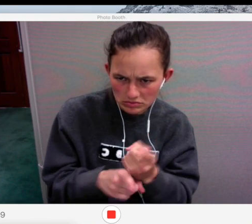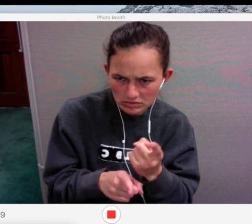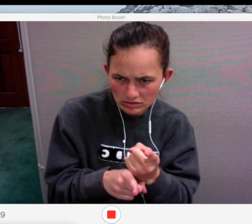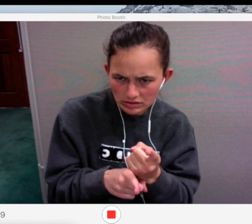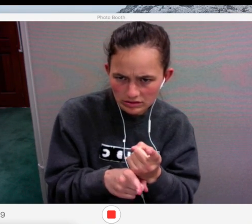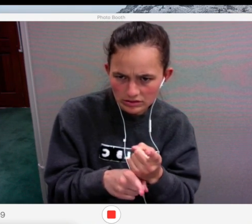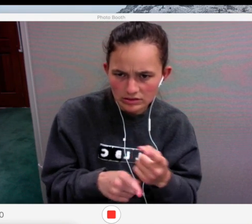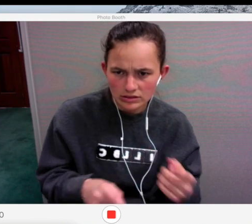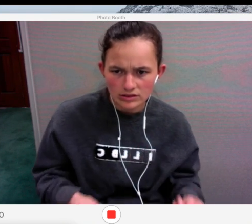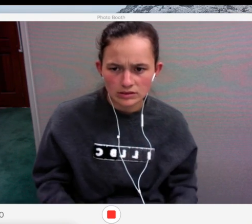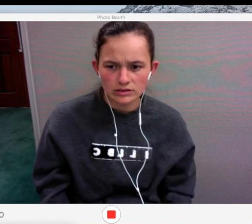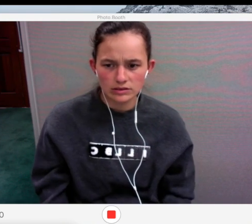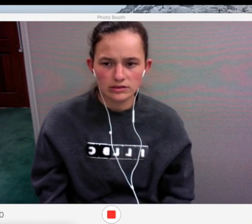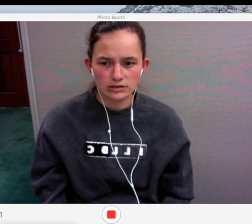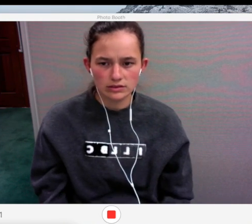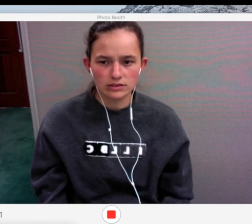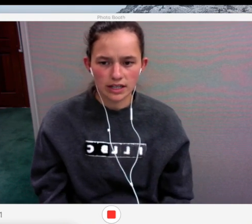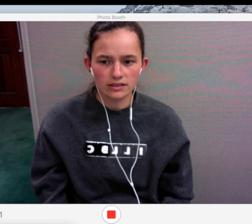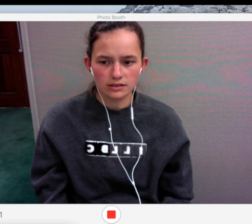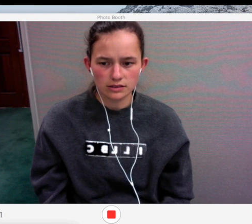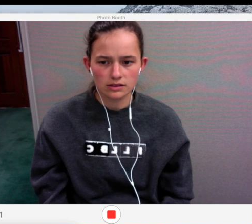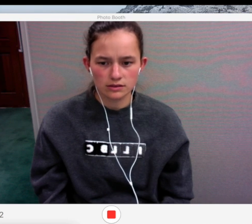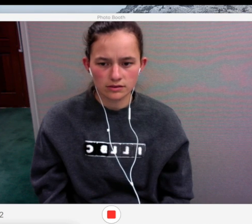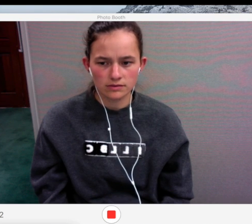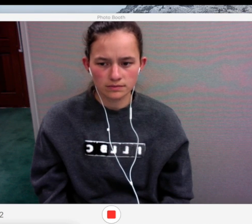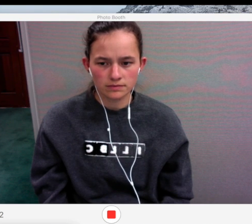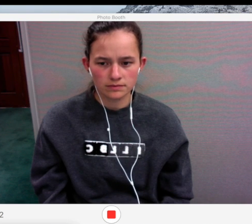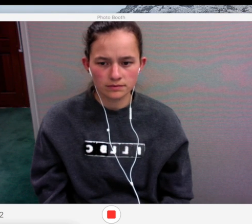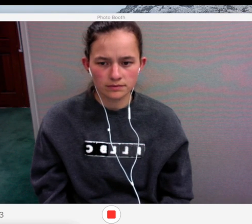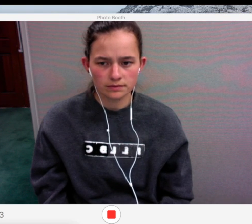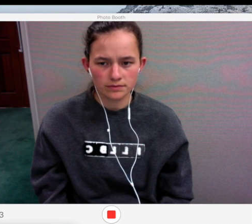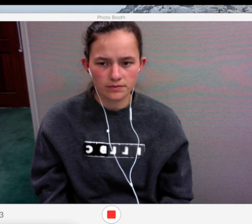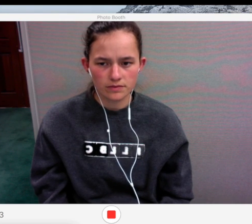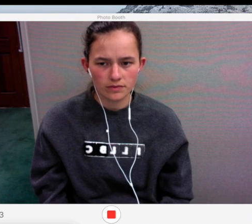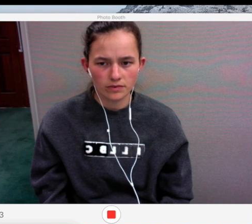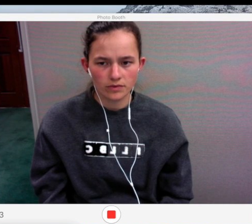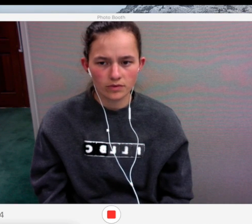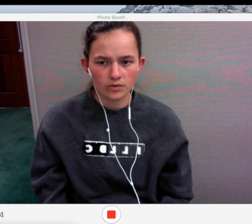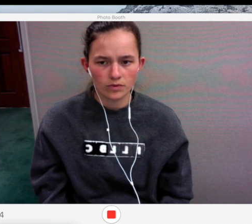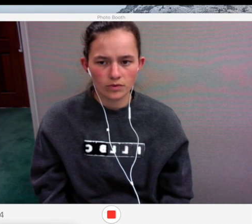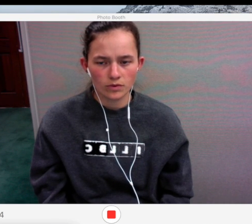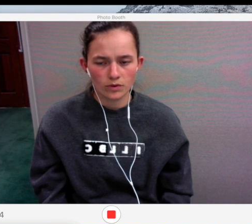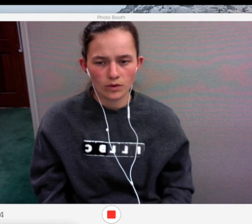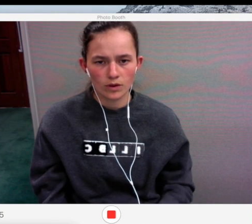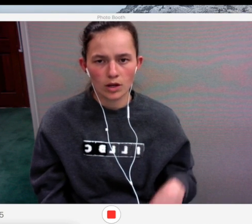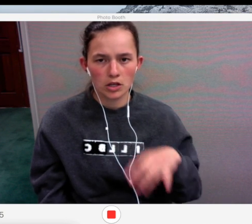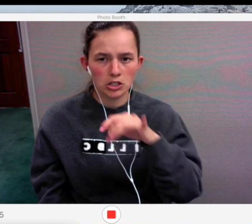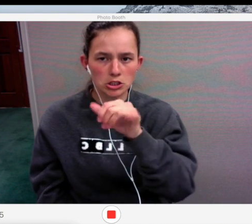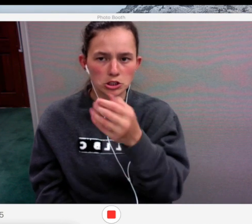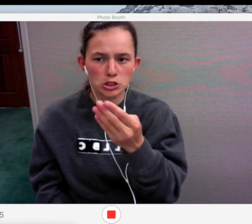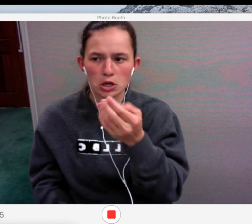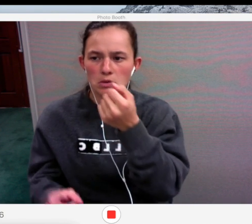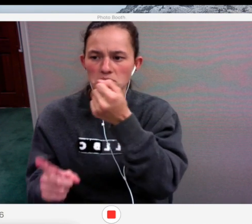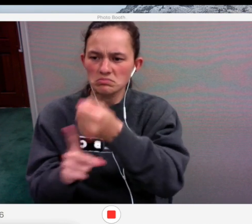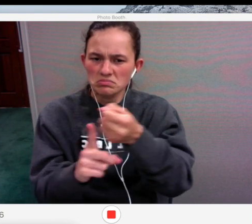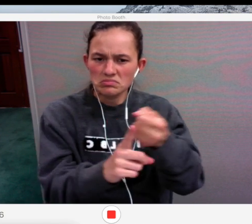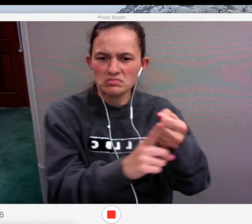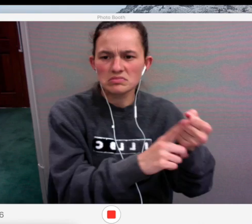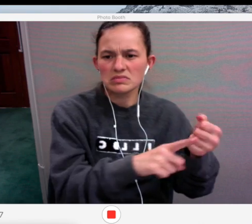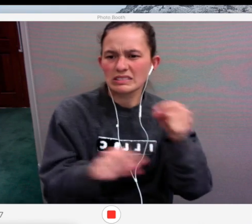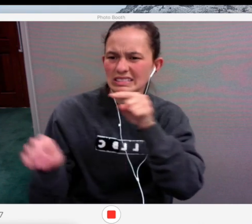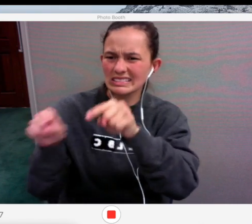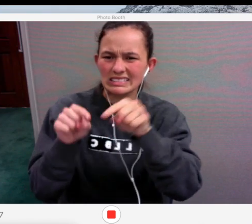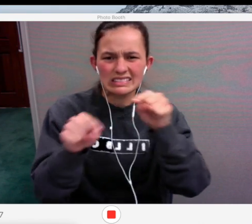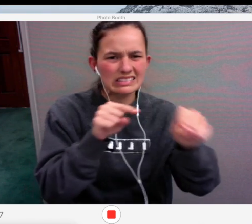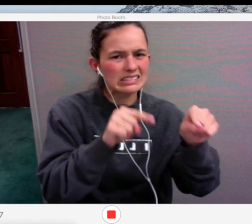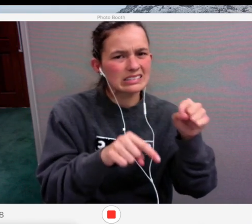So one of the things that you'll want to do is make sure that each application is tailored to the type of